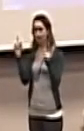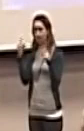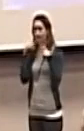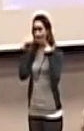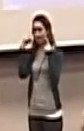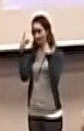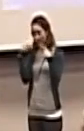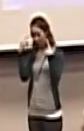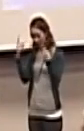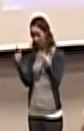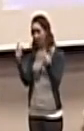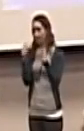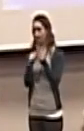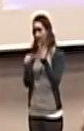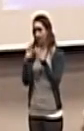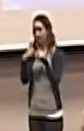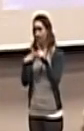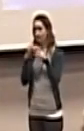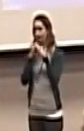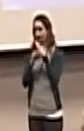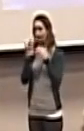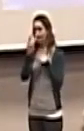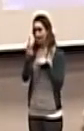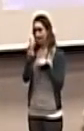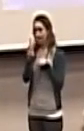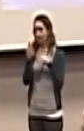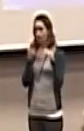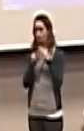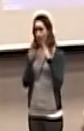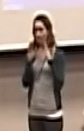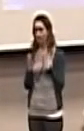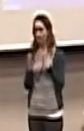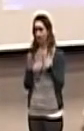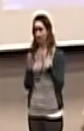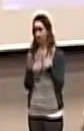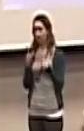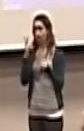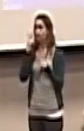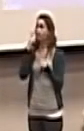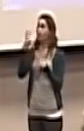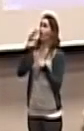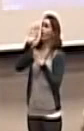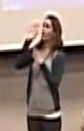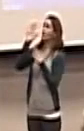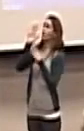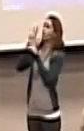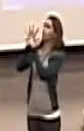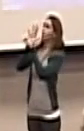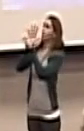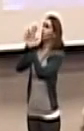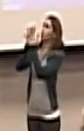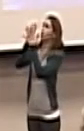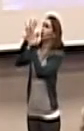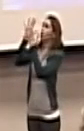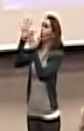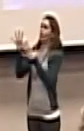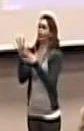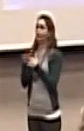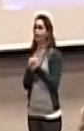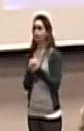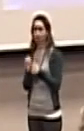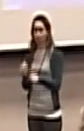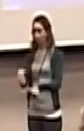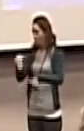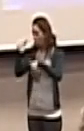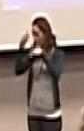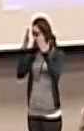Isaac read from Isaiah 6, the prophet, after seeing the glory of God and continues to listen to Him and is